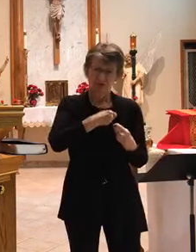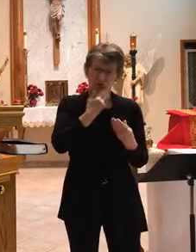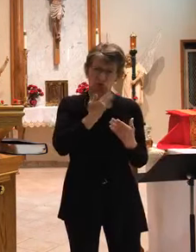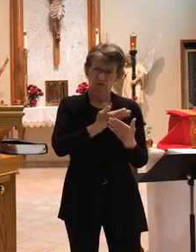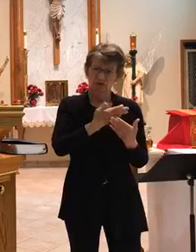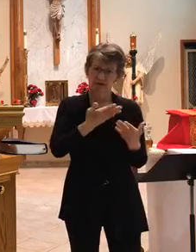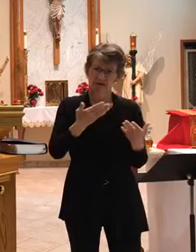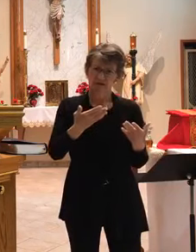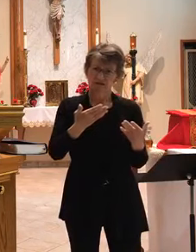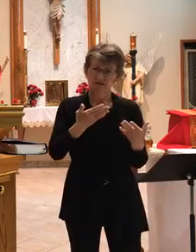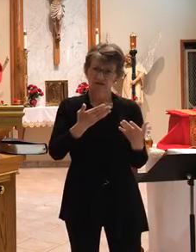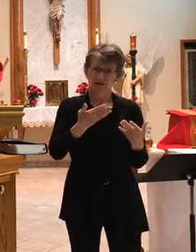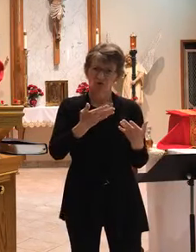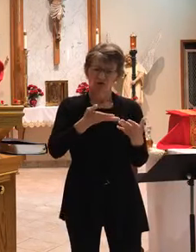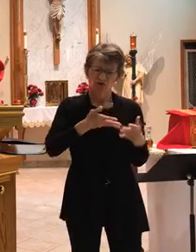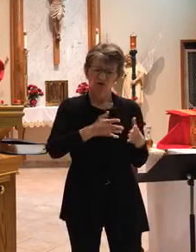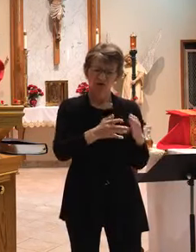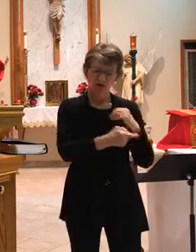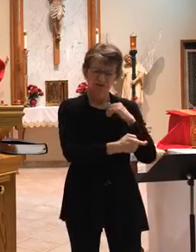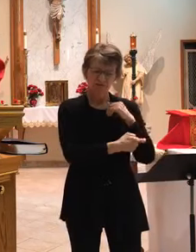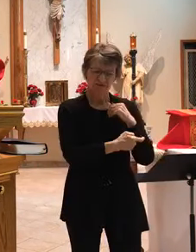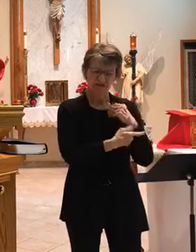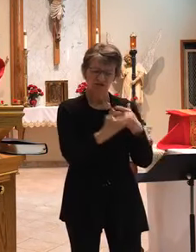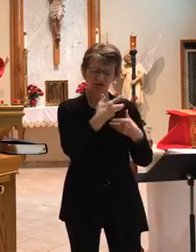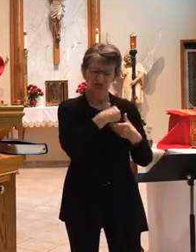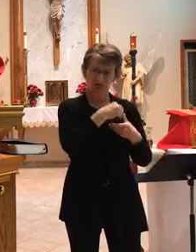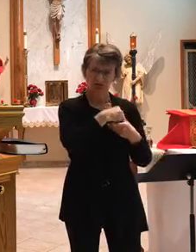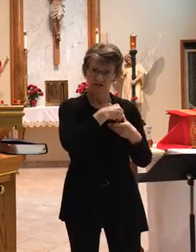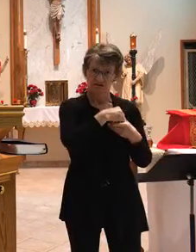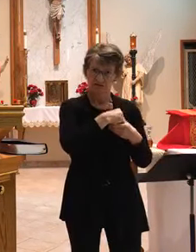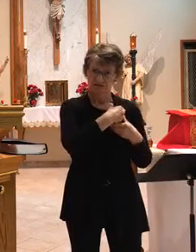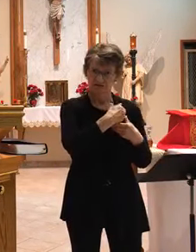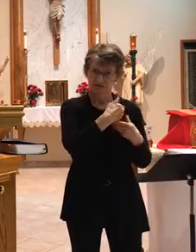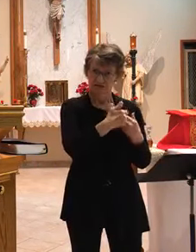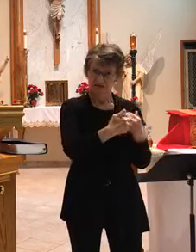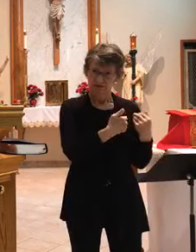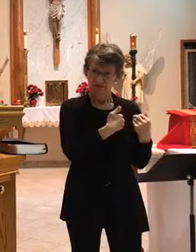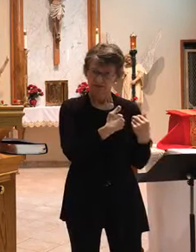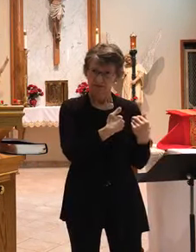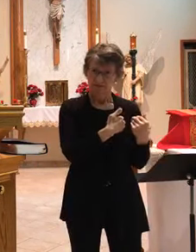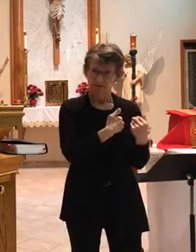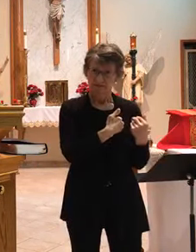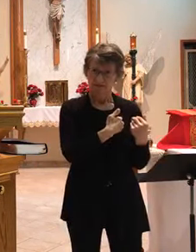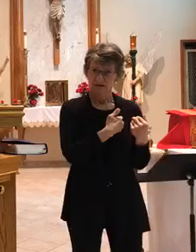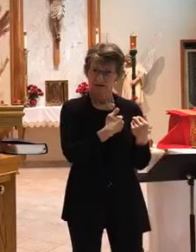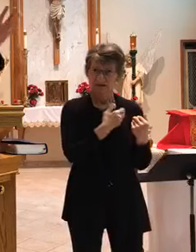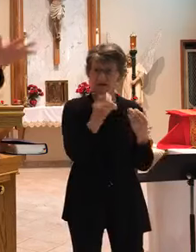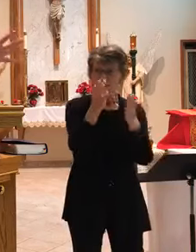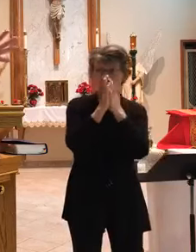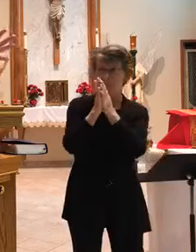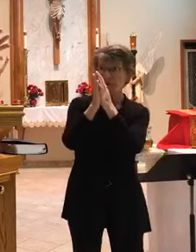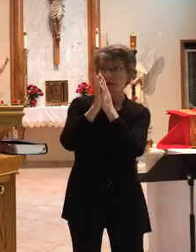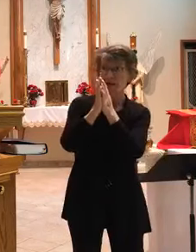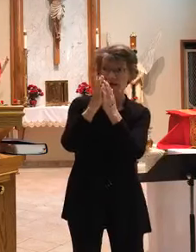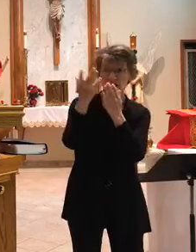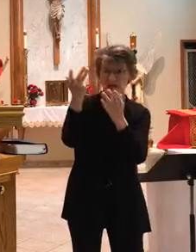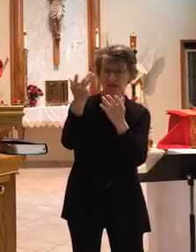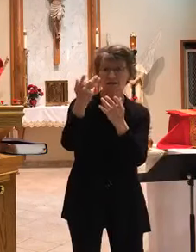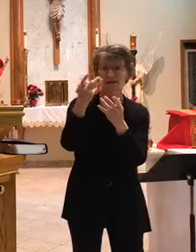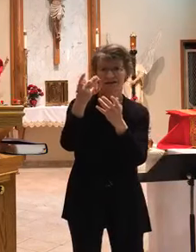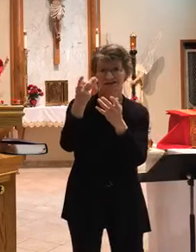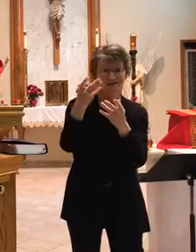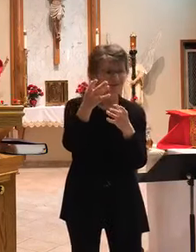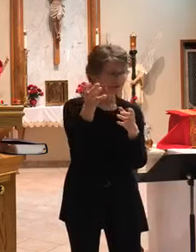rocks? Or are you allowing the Holy Spirit and you're working along with God in your prayer life, reception of